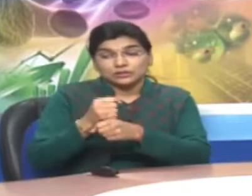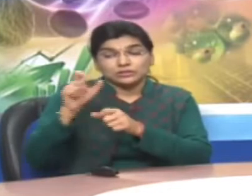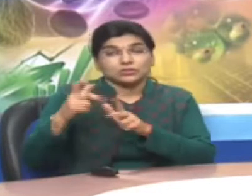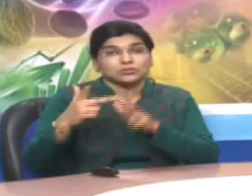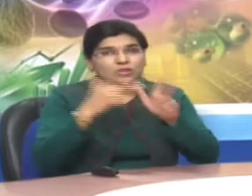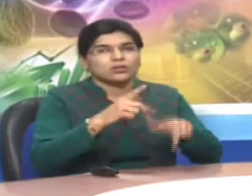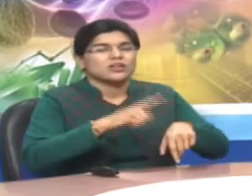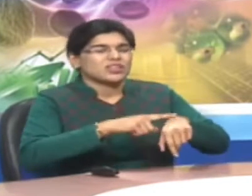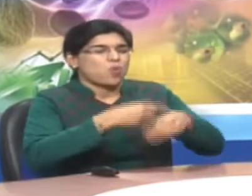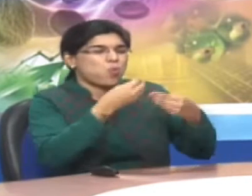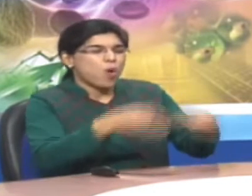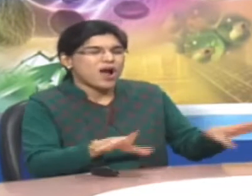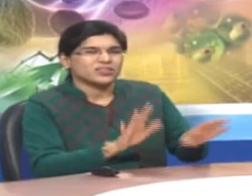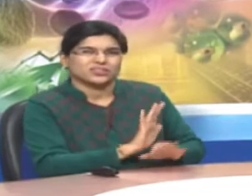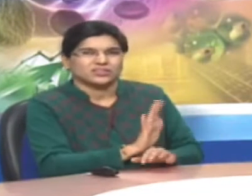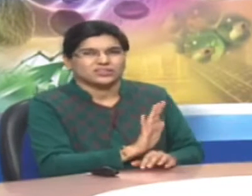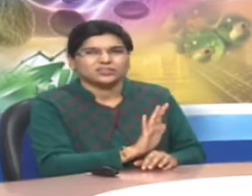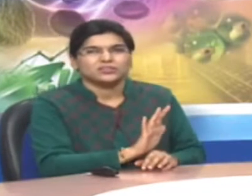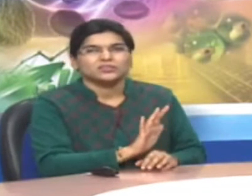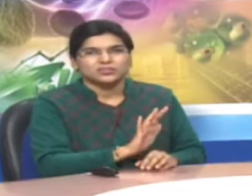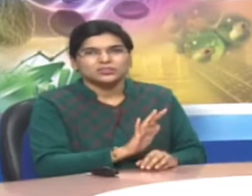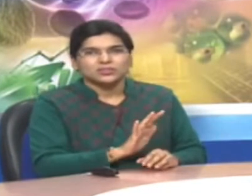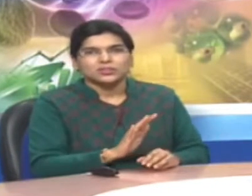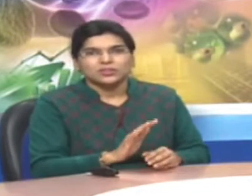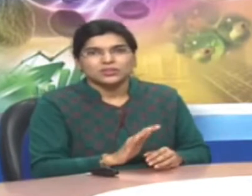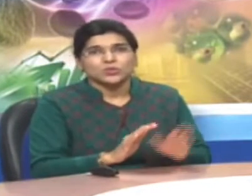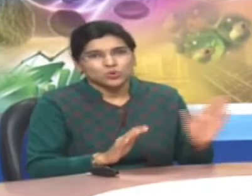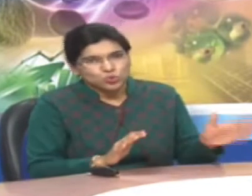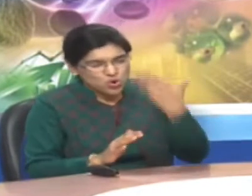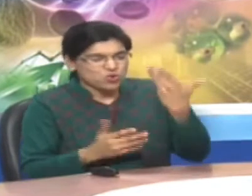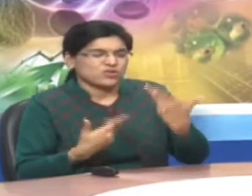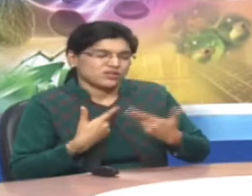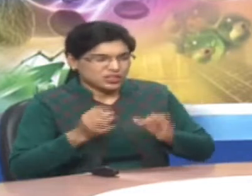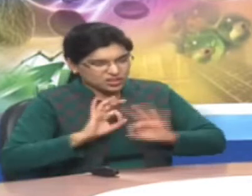Gerard says, "Then don't waste time."